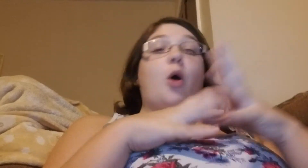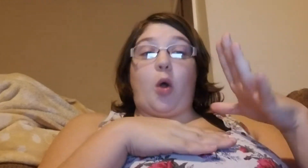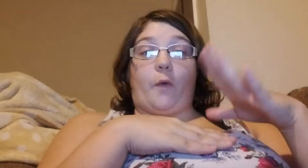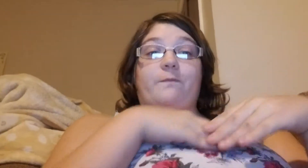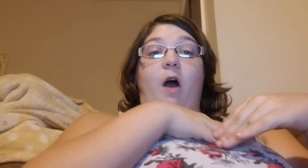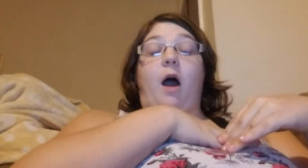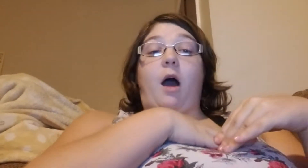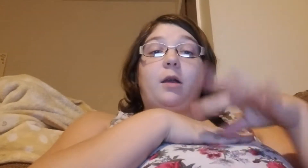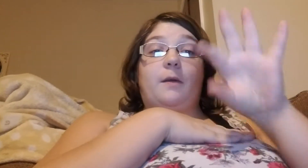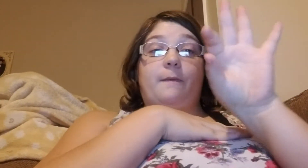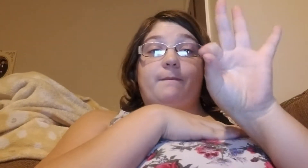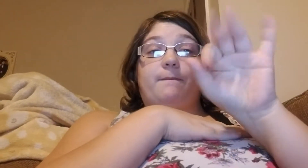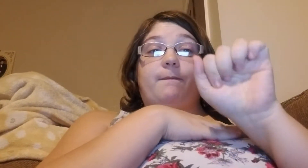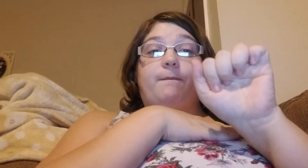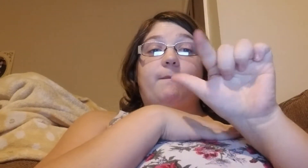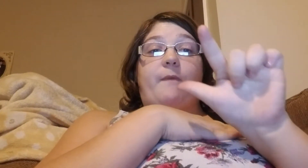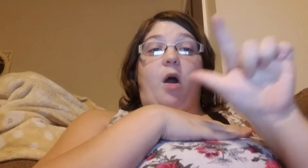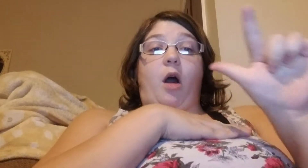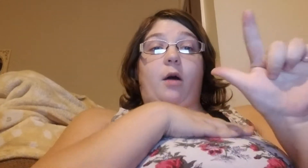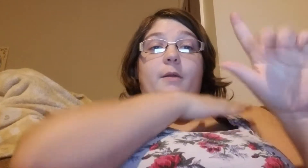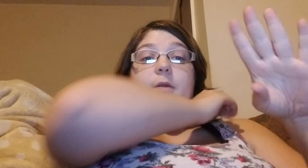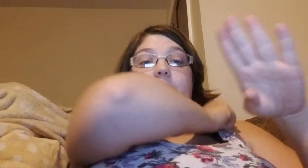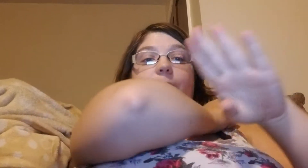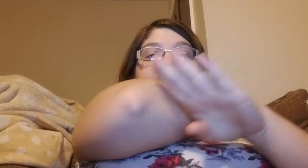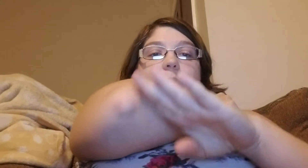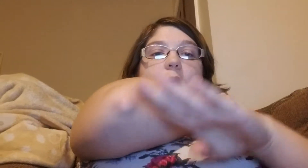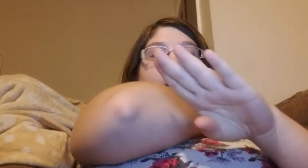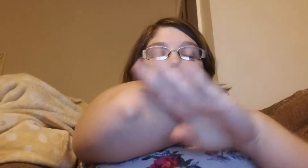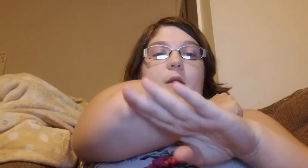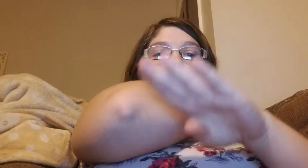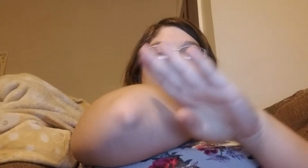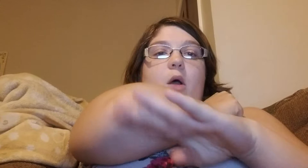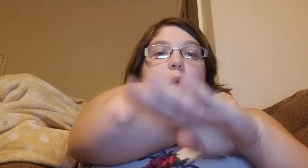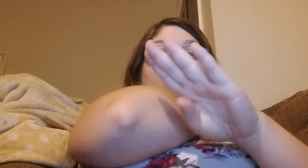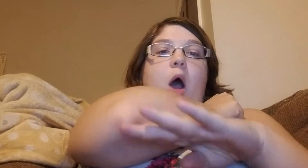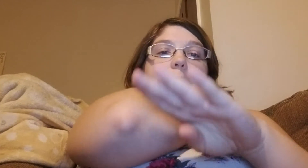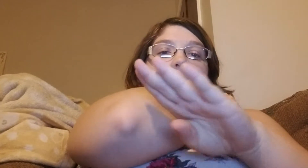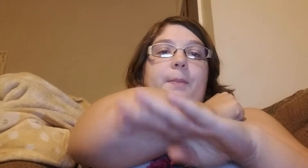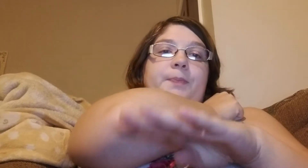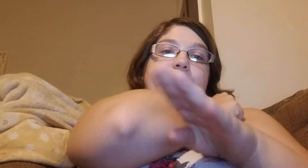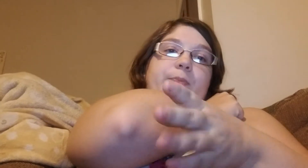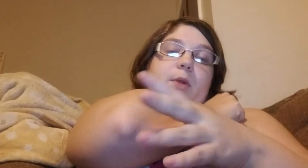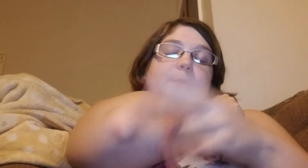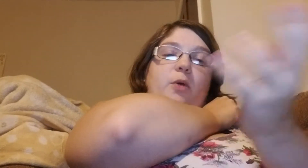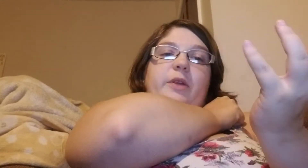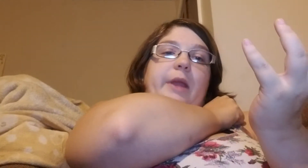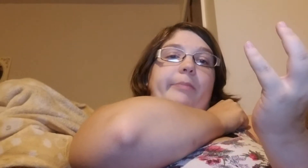Oh, fall. Fall. Fall. Or autumn. Both the same